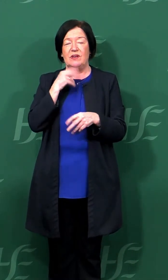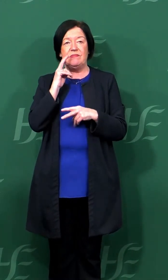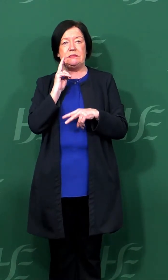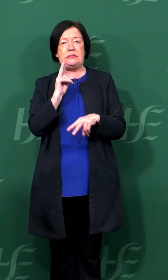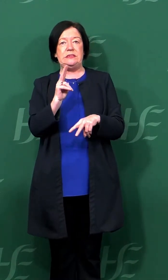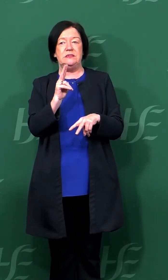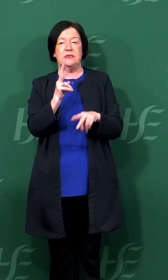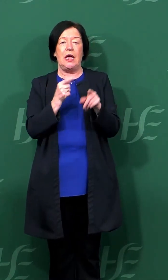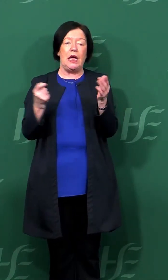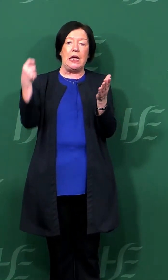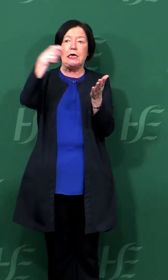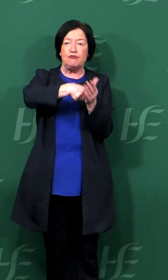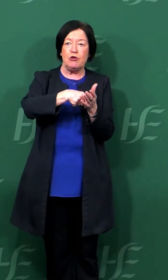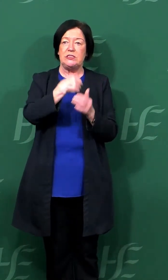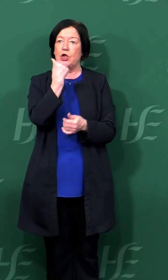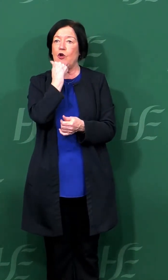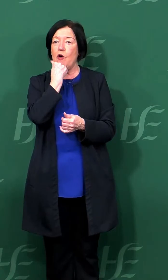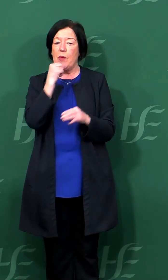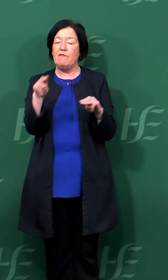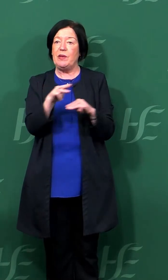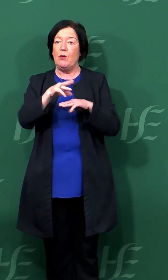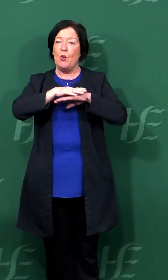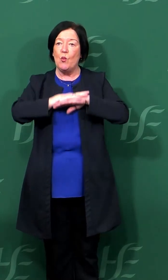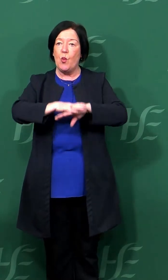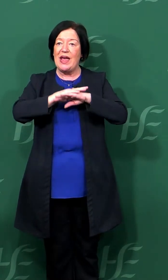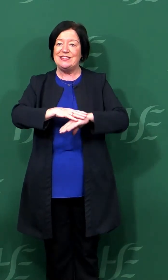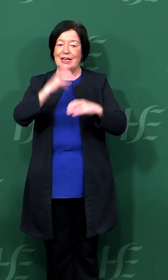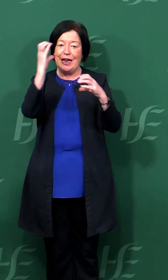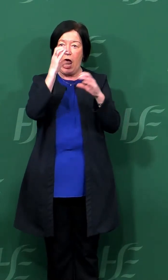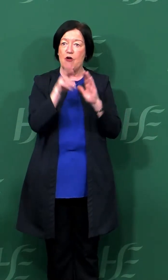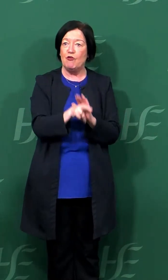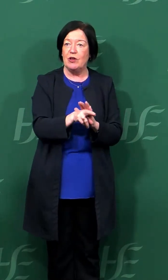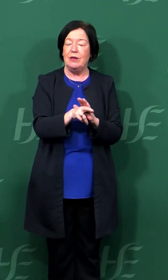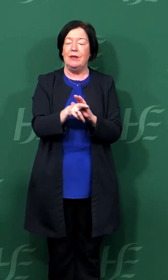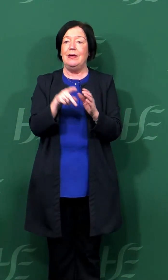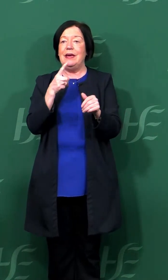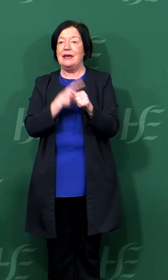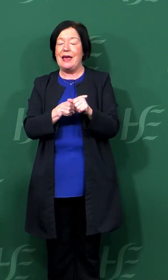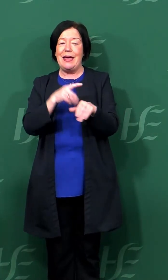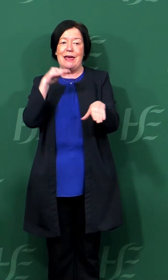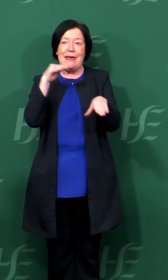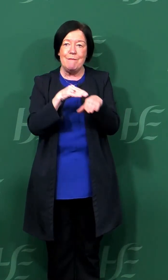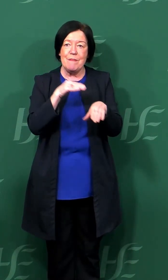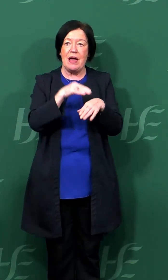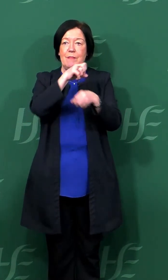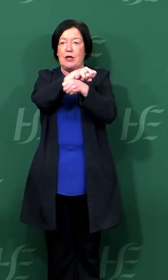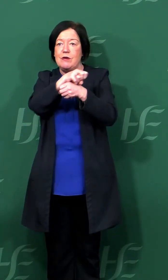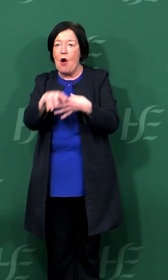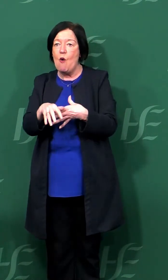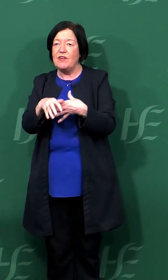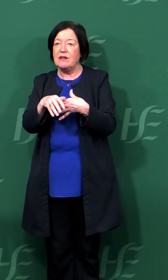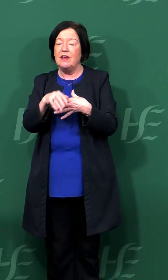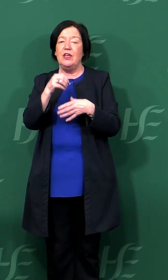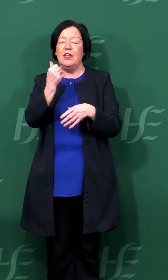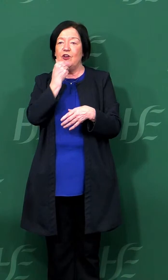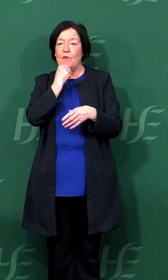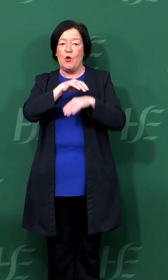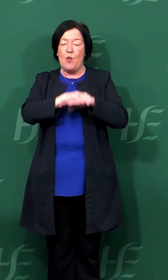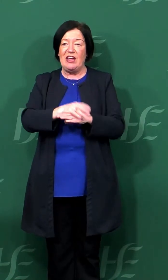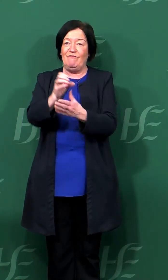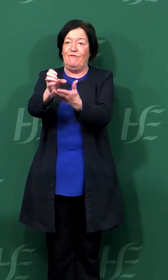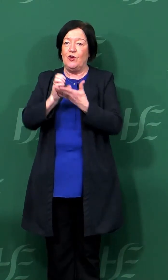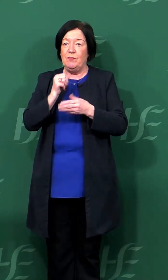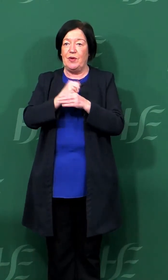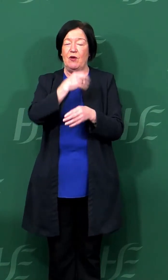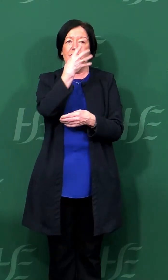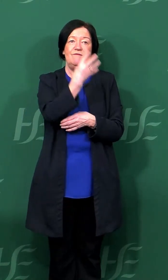seen an increase in the number of people awaiting carers, again impacted by COVID. The number awaiting funding was at